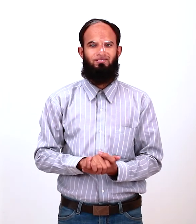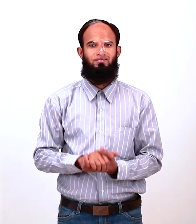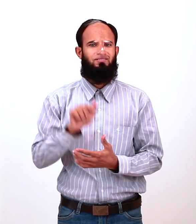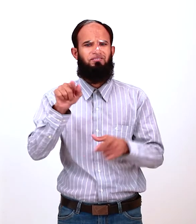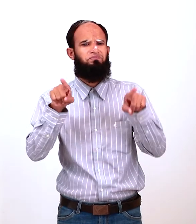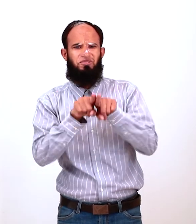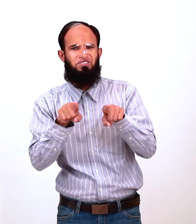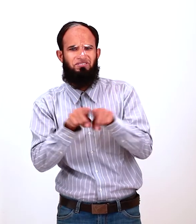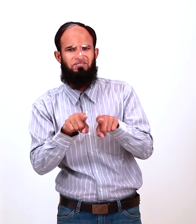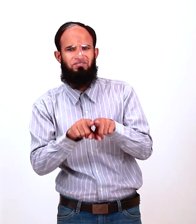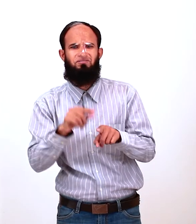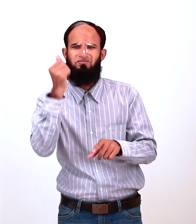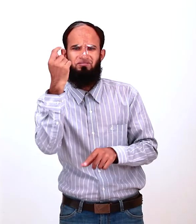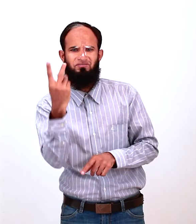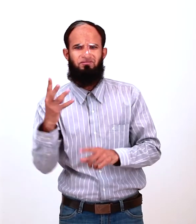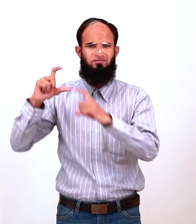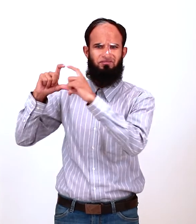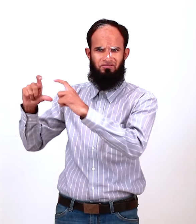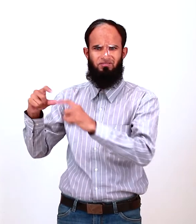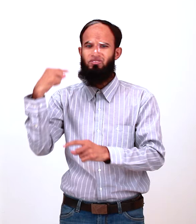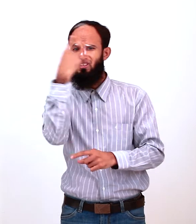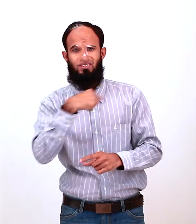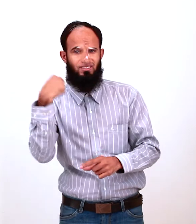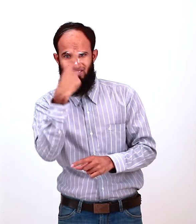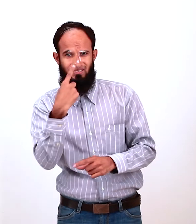This is the same as digital clock B.